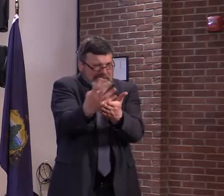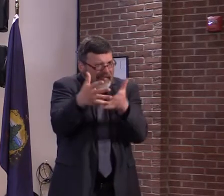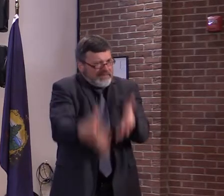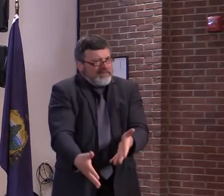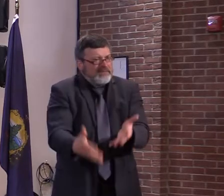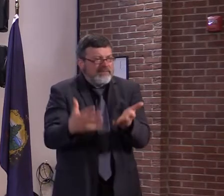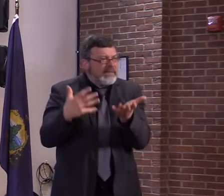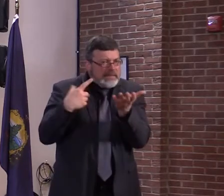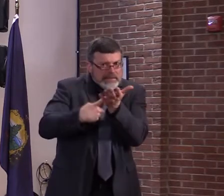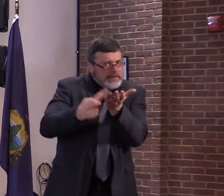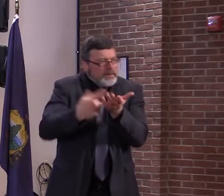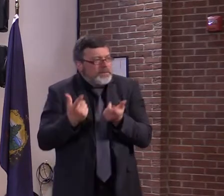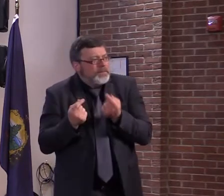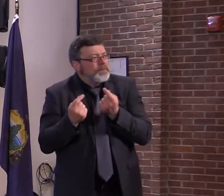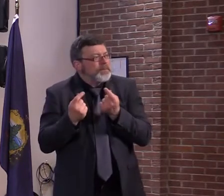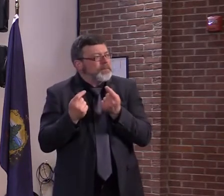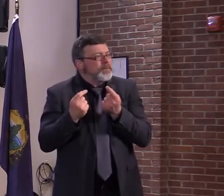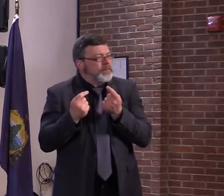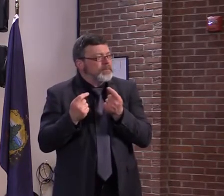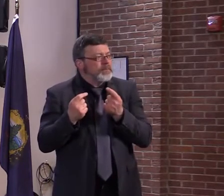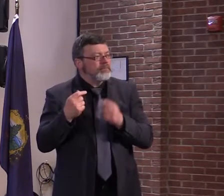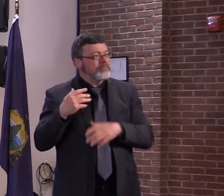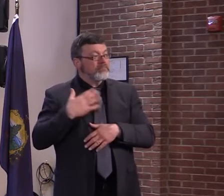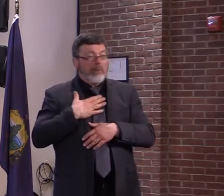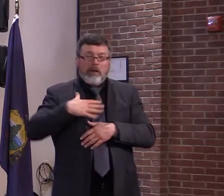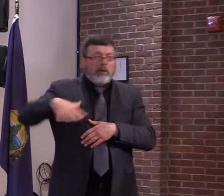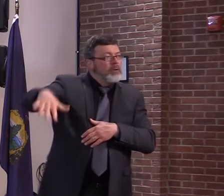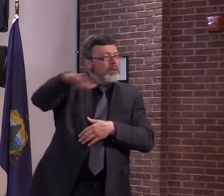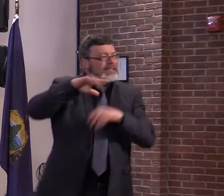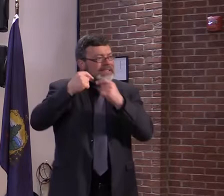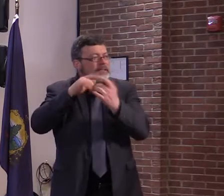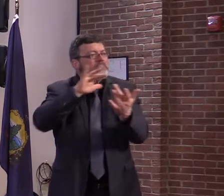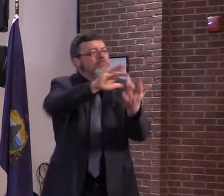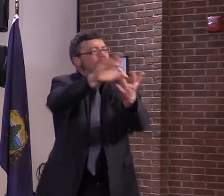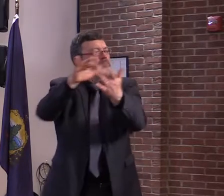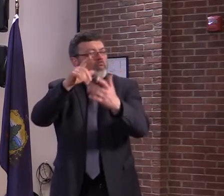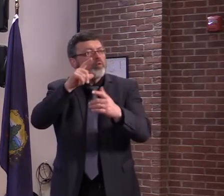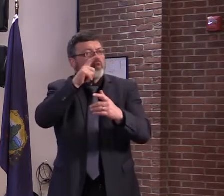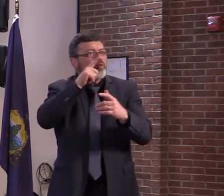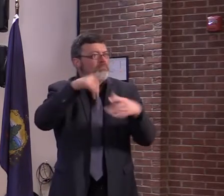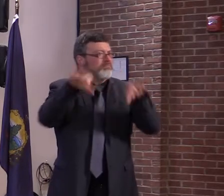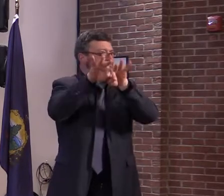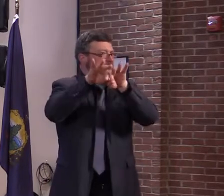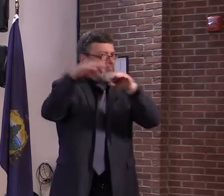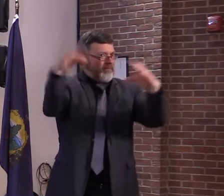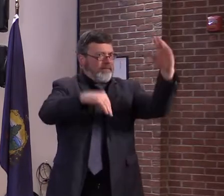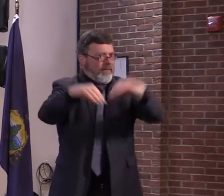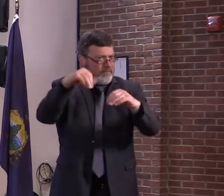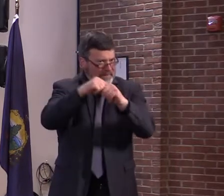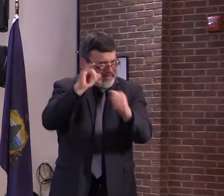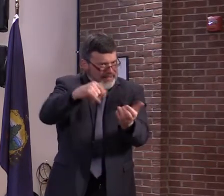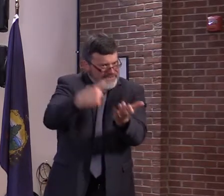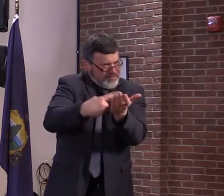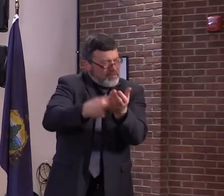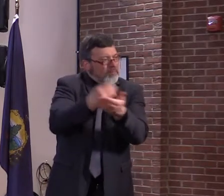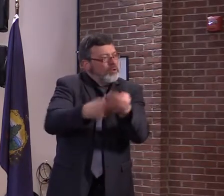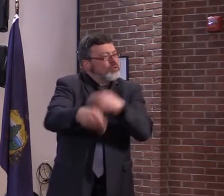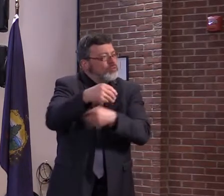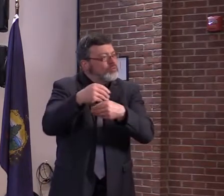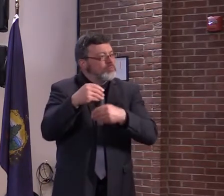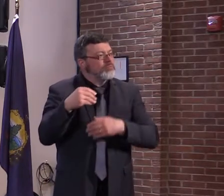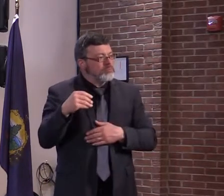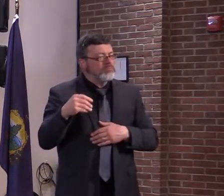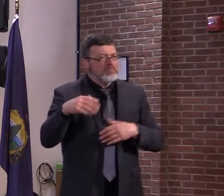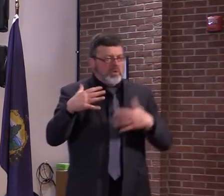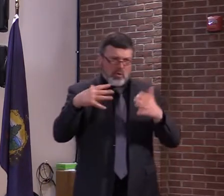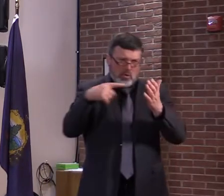been, of course, in contact with the appropriations chairs and other chairs of jurisdiction of